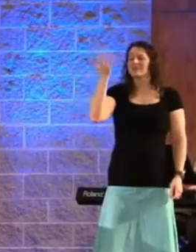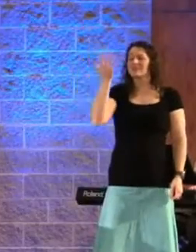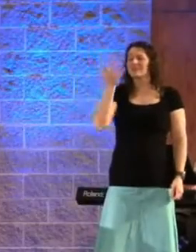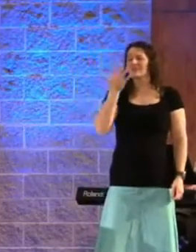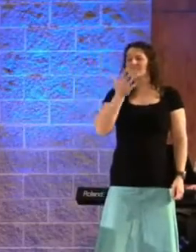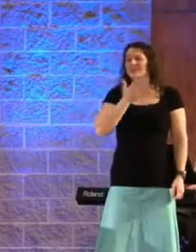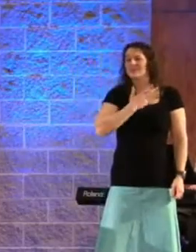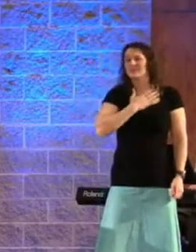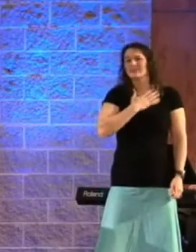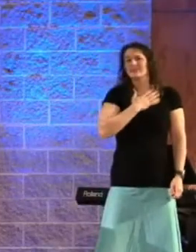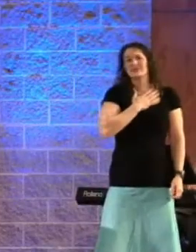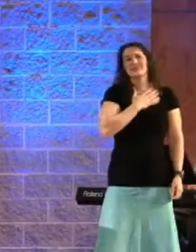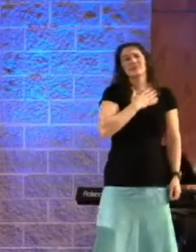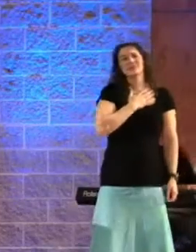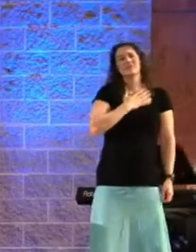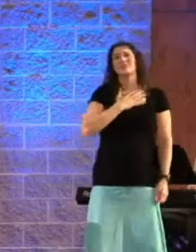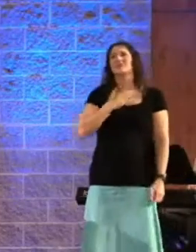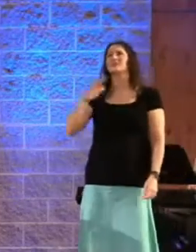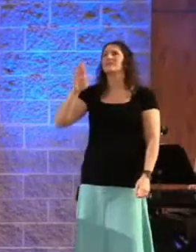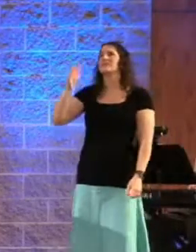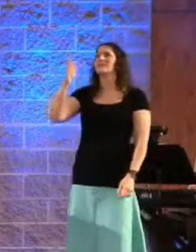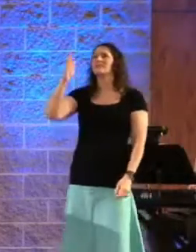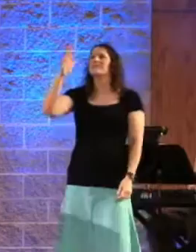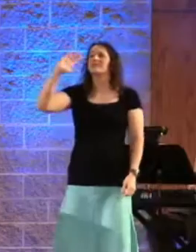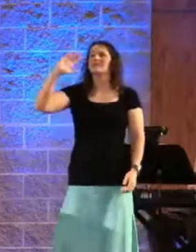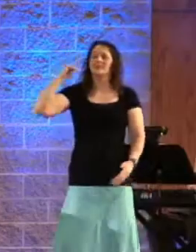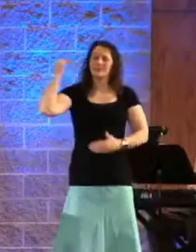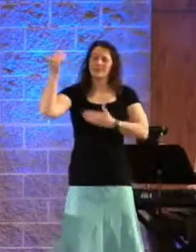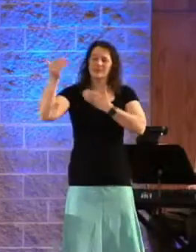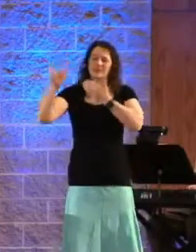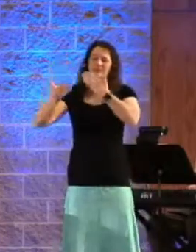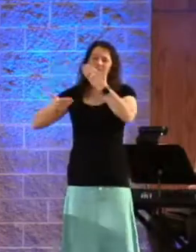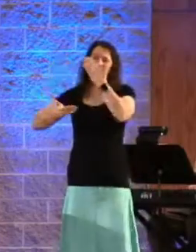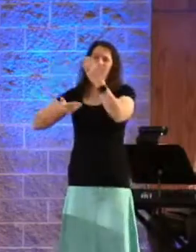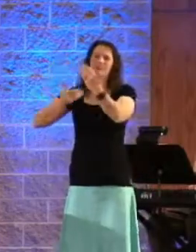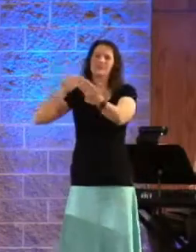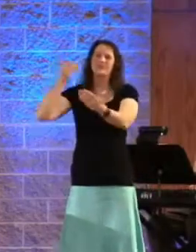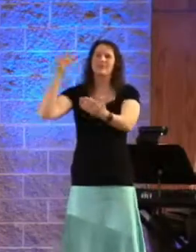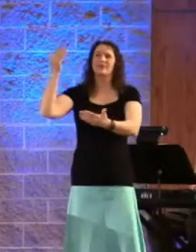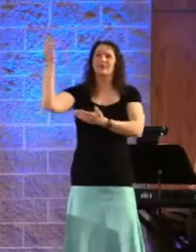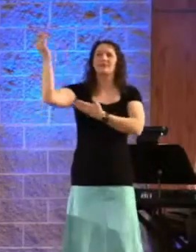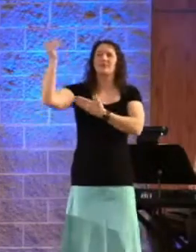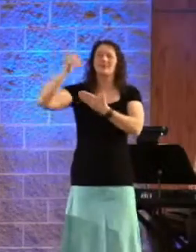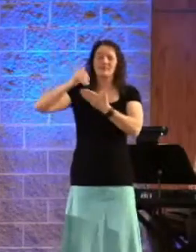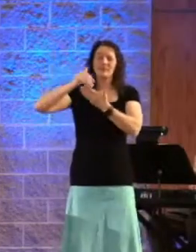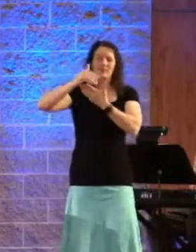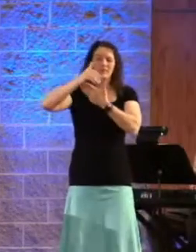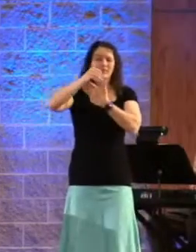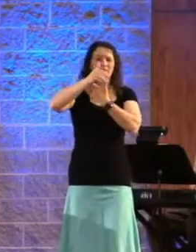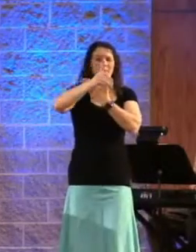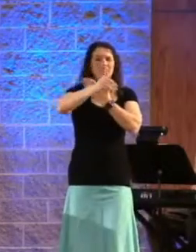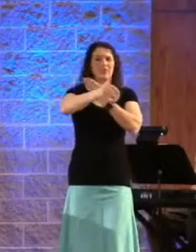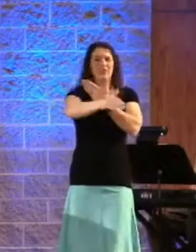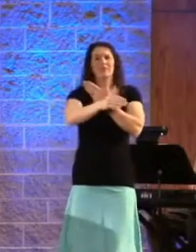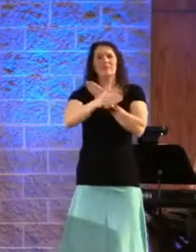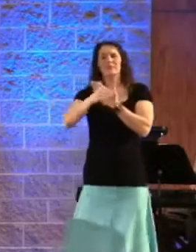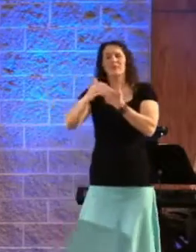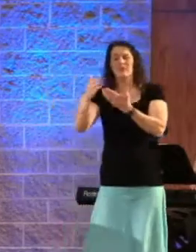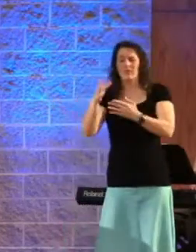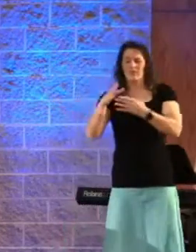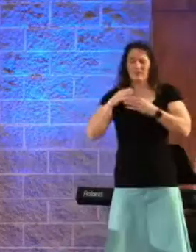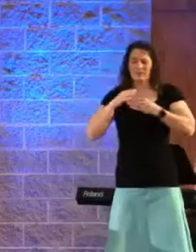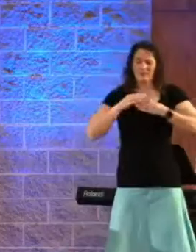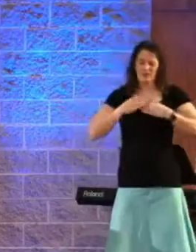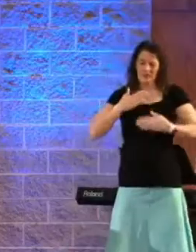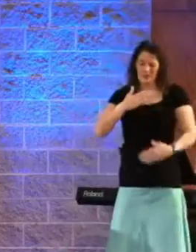of ages stepped down from glory to wear my sin